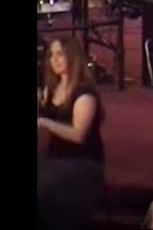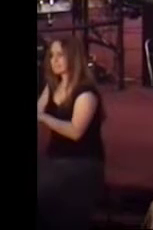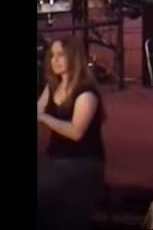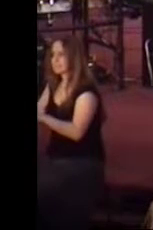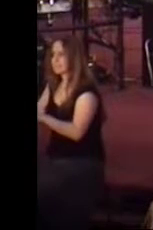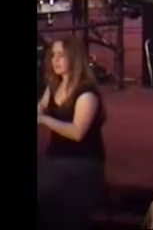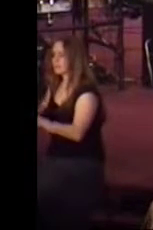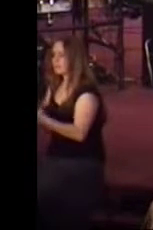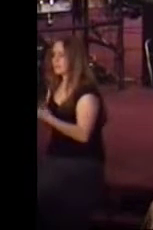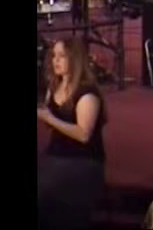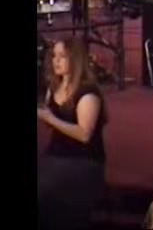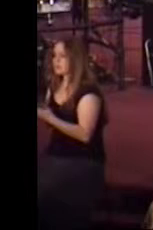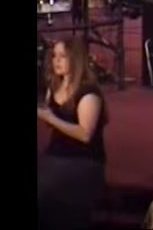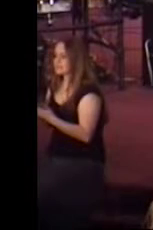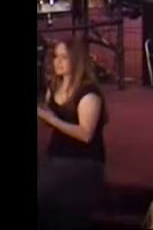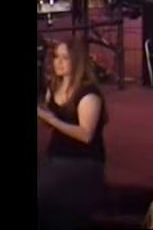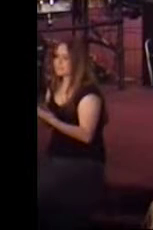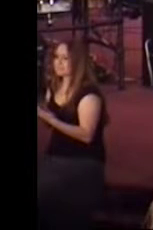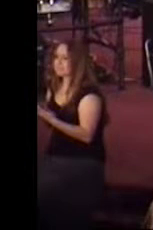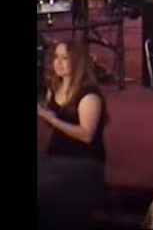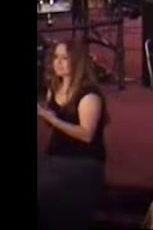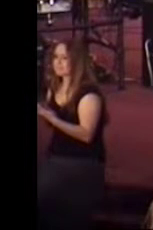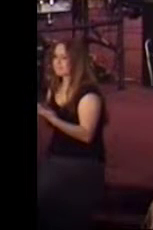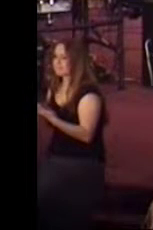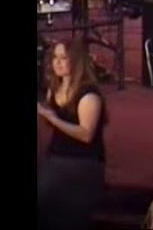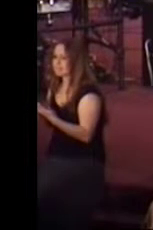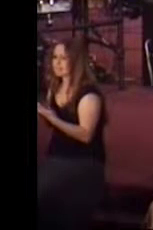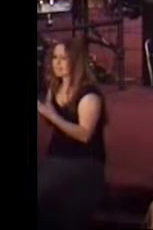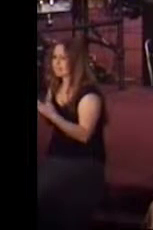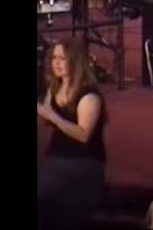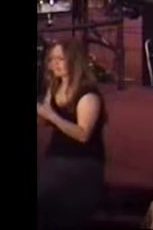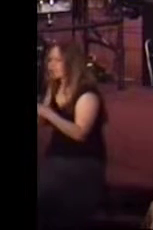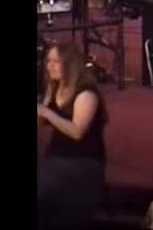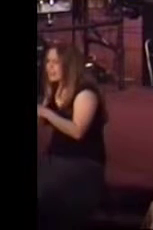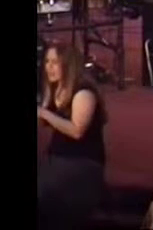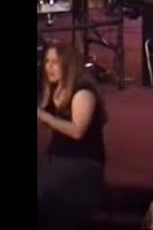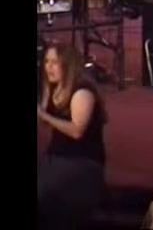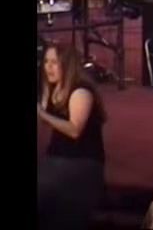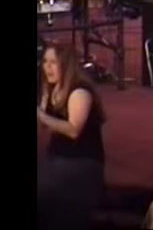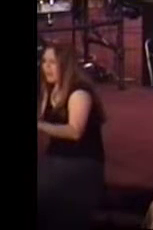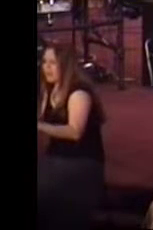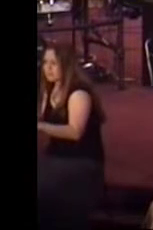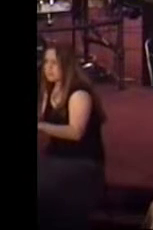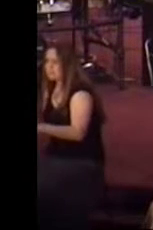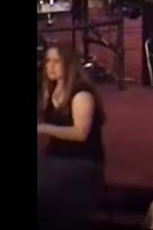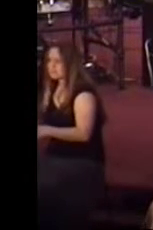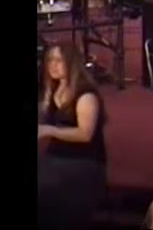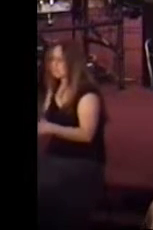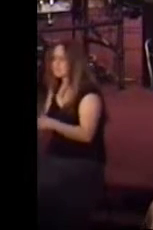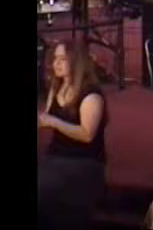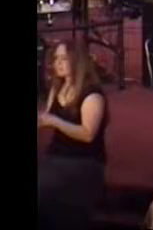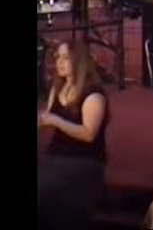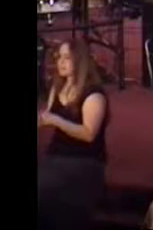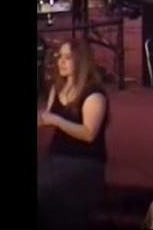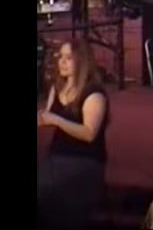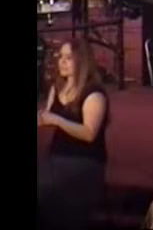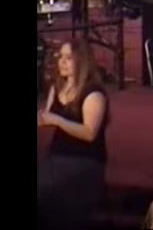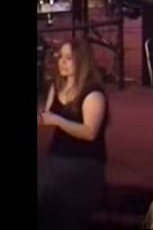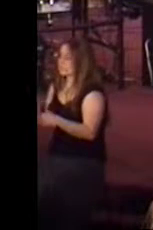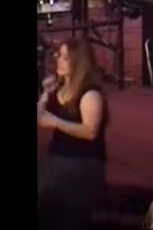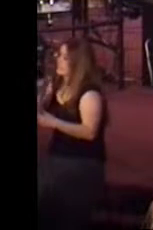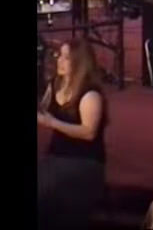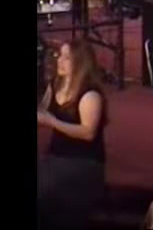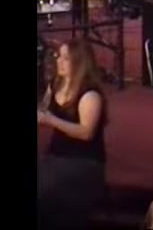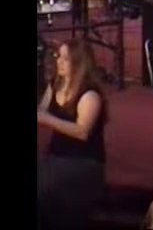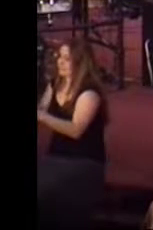to process what he just heard, what just happened. He goes and seeks out alone time, and he doesn't get it. All these people come at